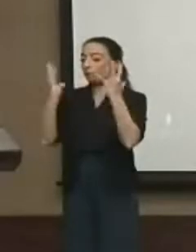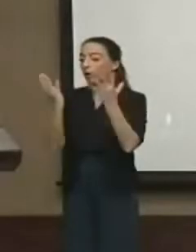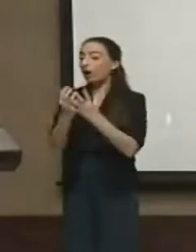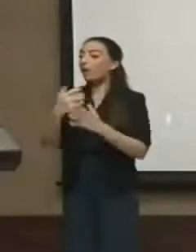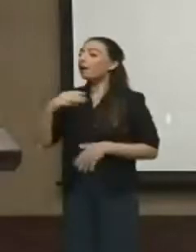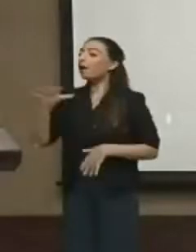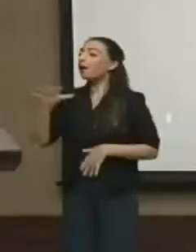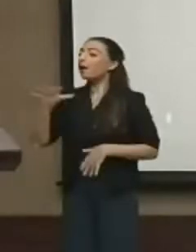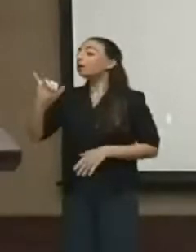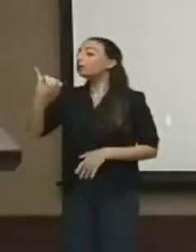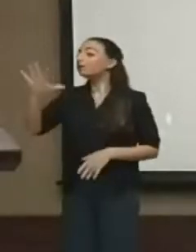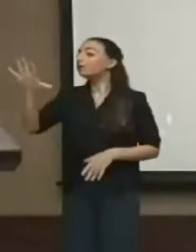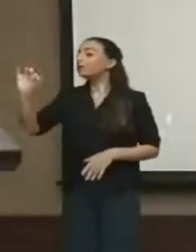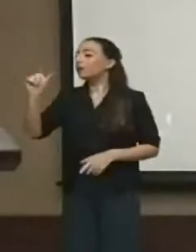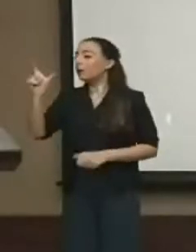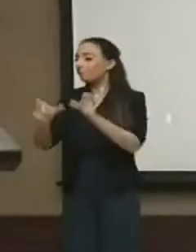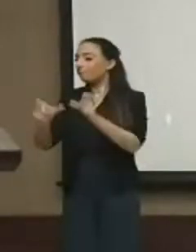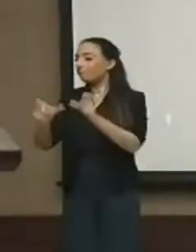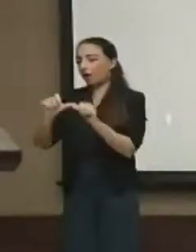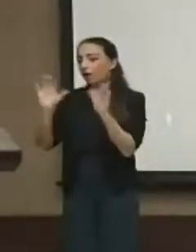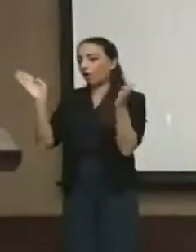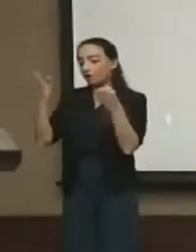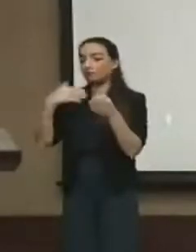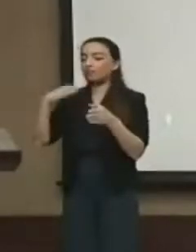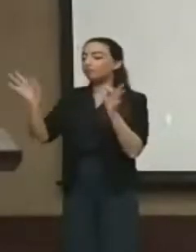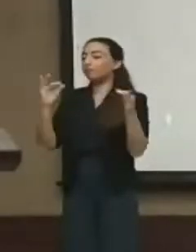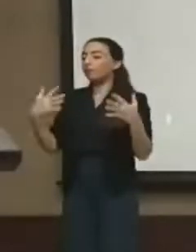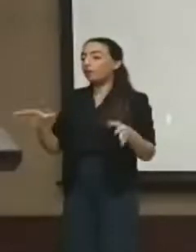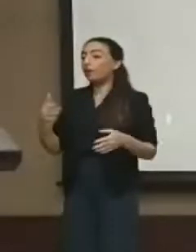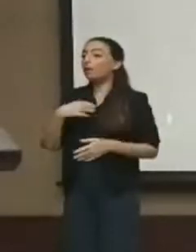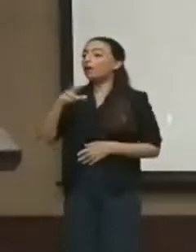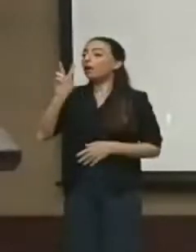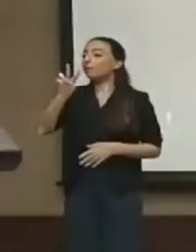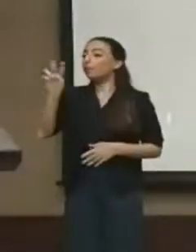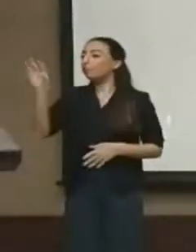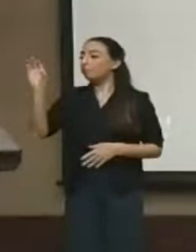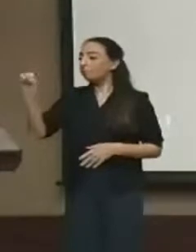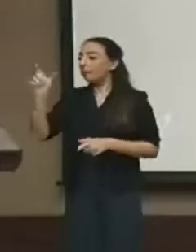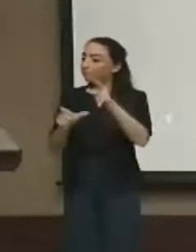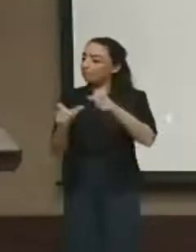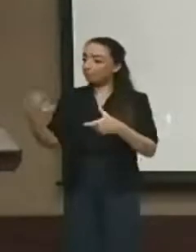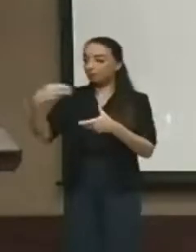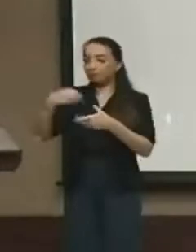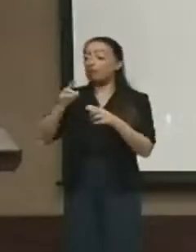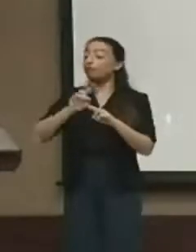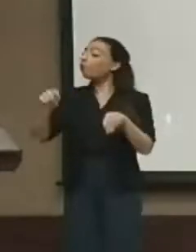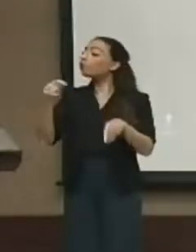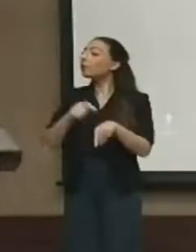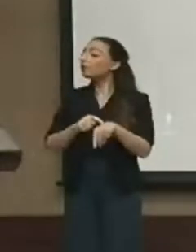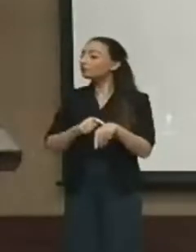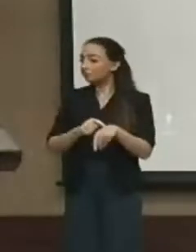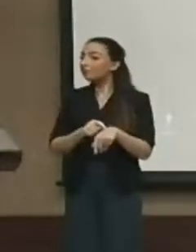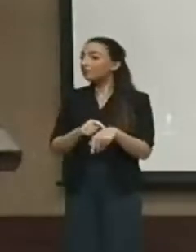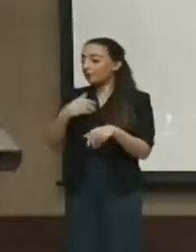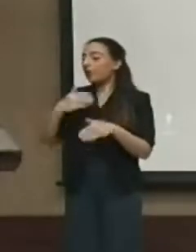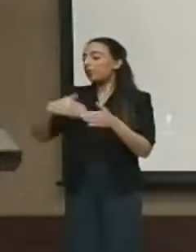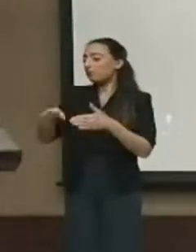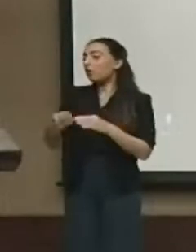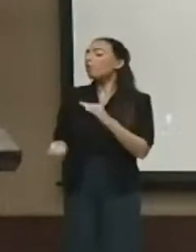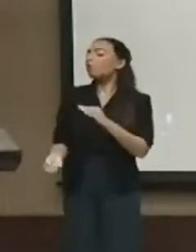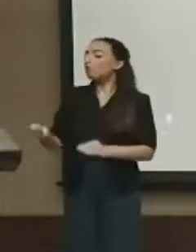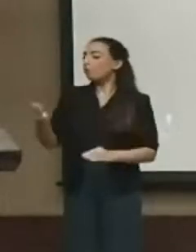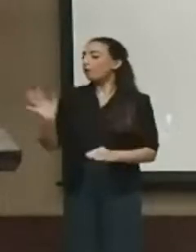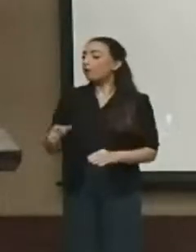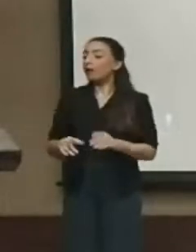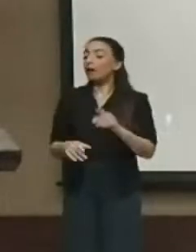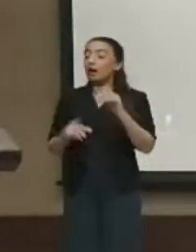spectrum. Way back in 2013, we have already hired 220 people across the world full-time and another 220 people part-time.